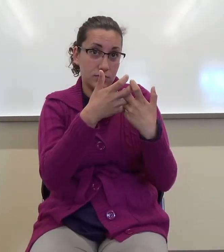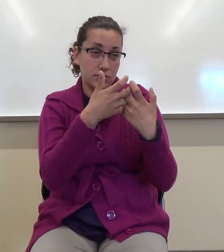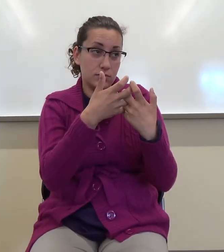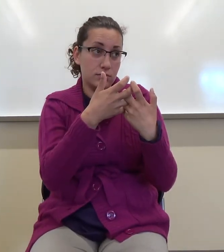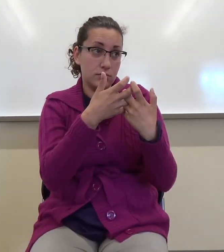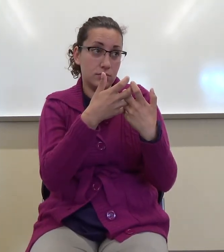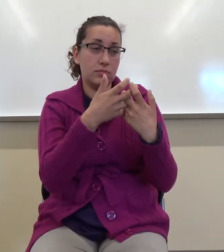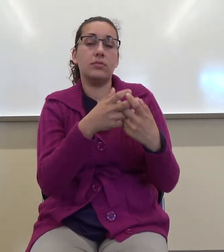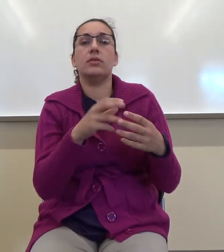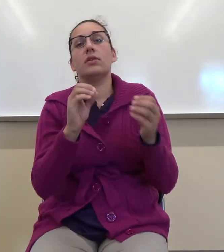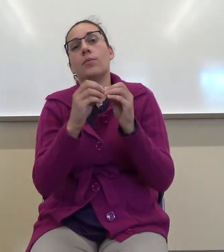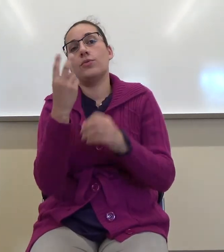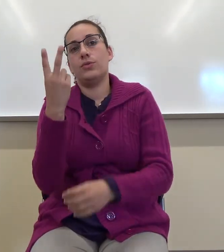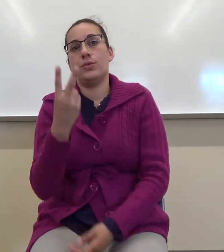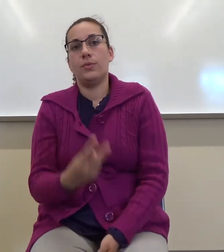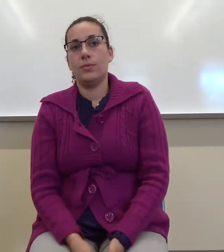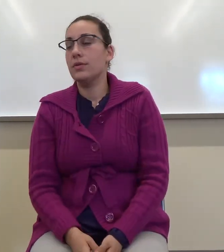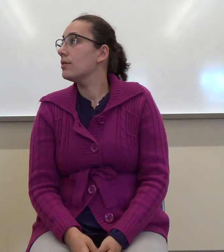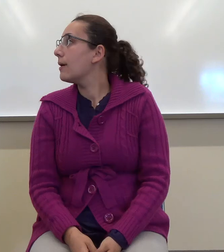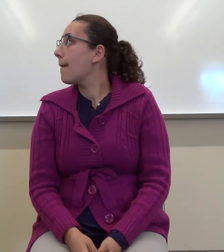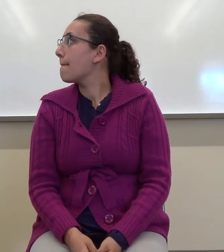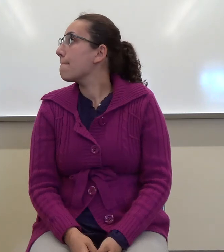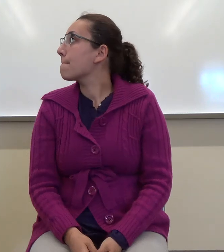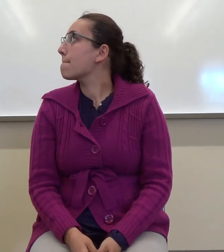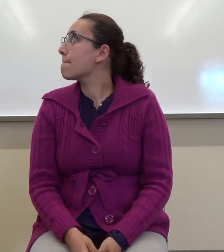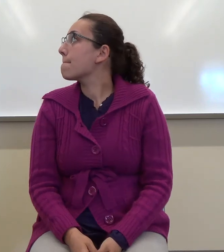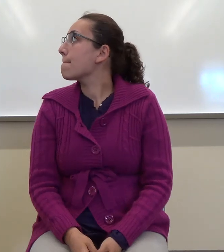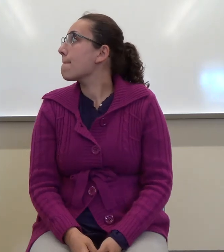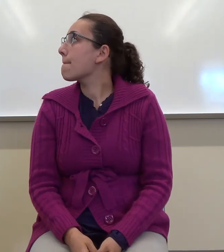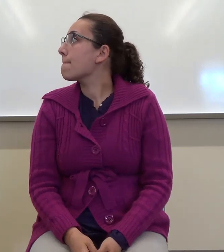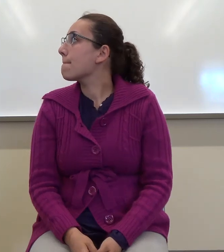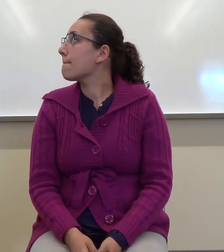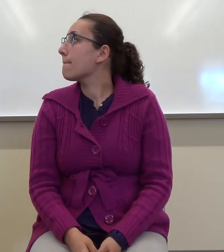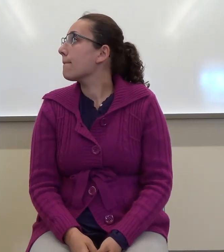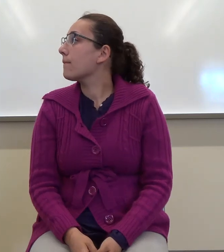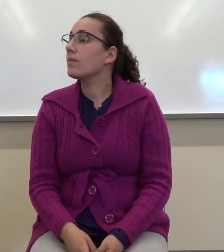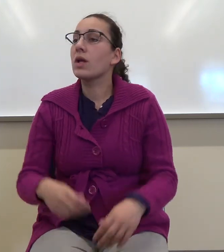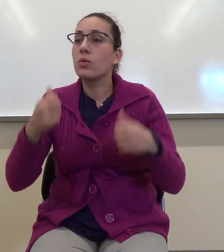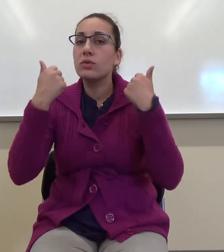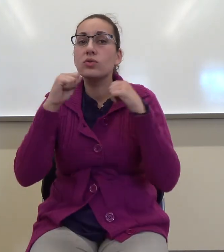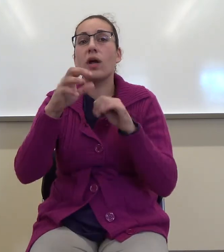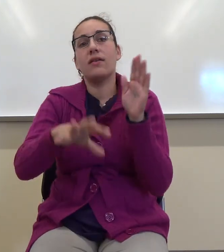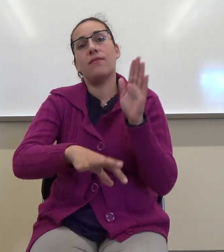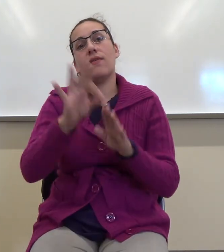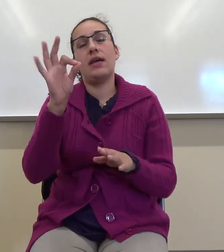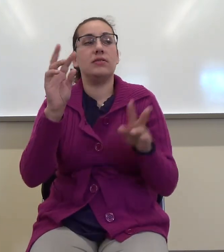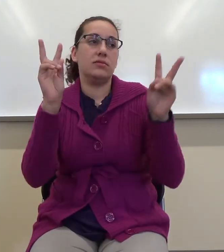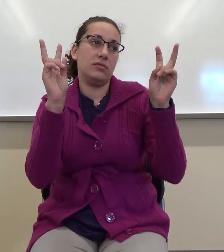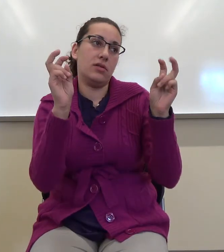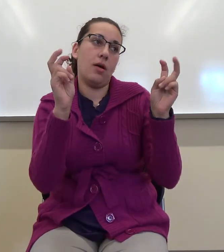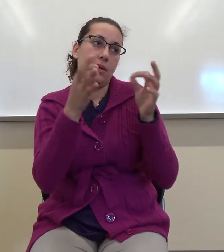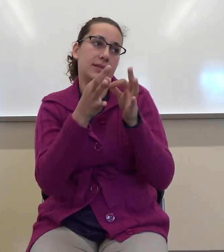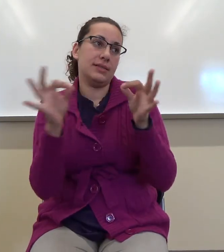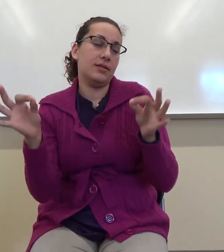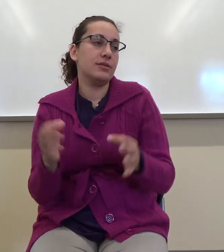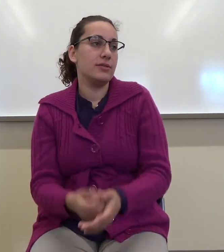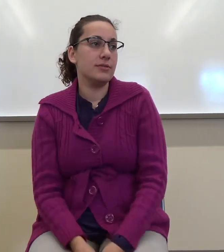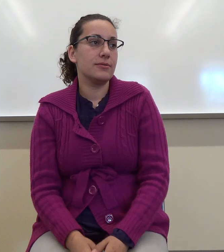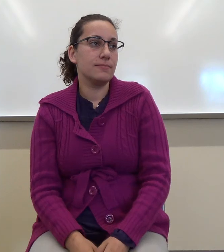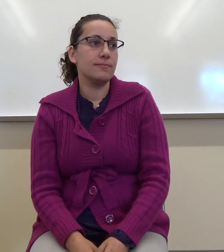So same kind of thing as in our homework. We're trying to go right to the topic sentence. Go through those steps in your head, write